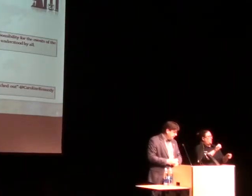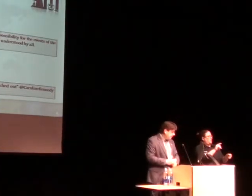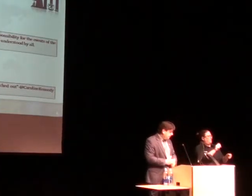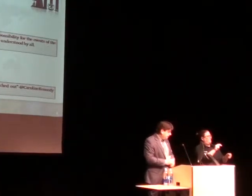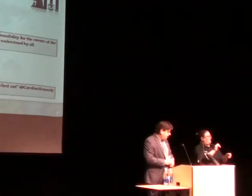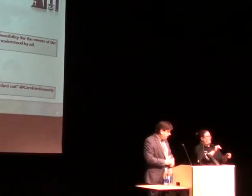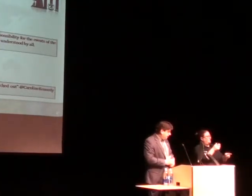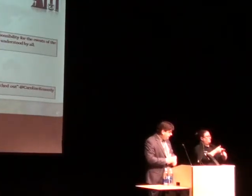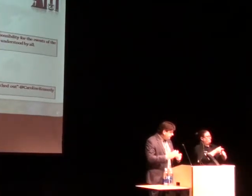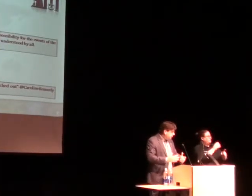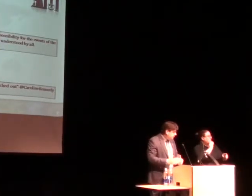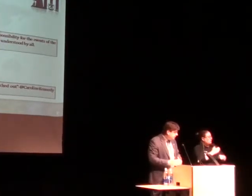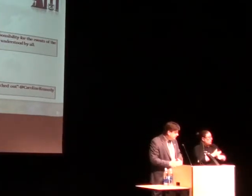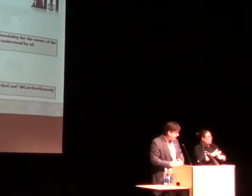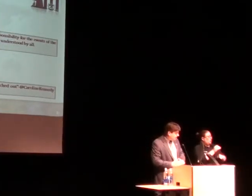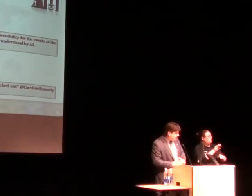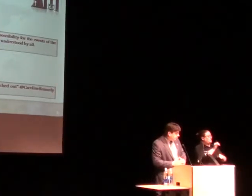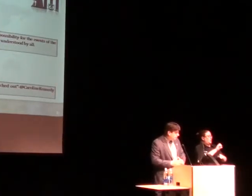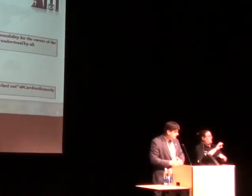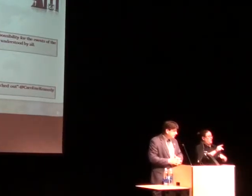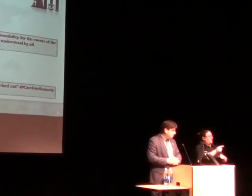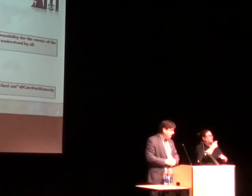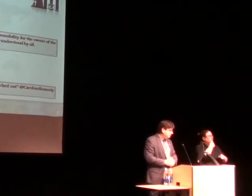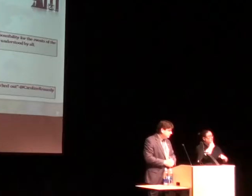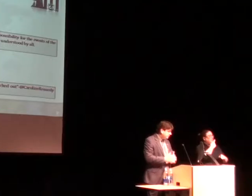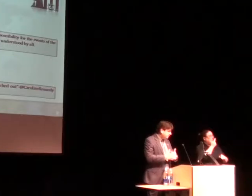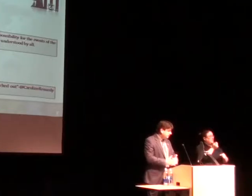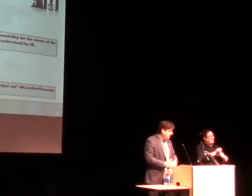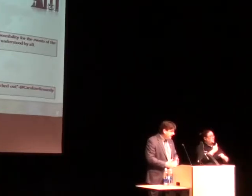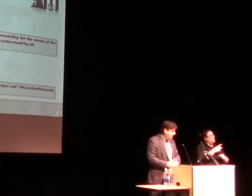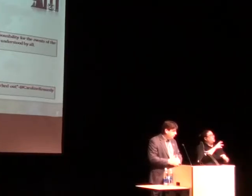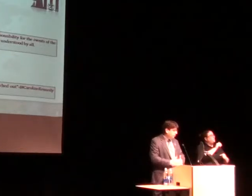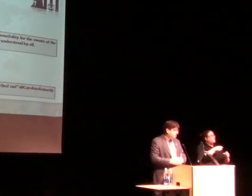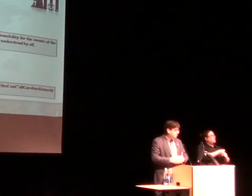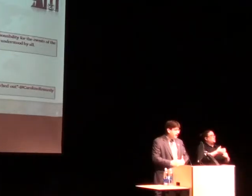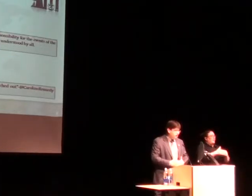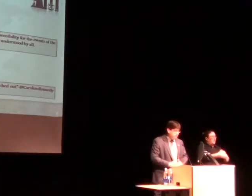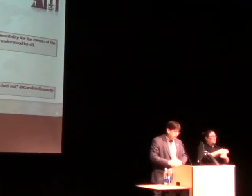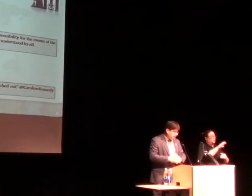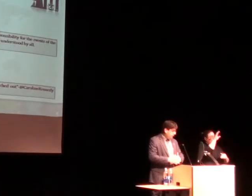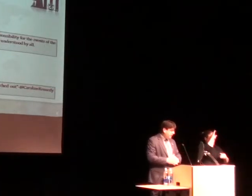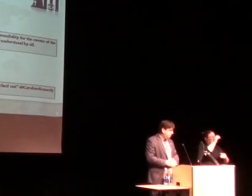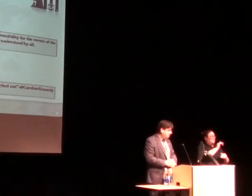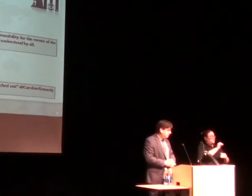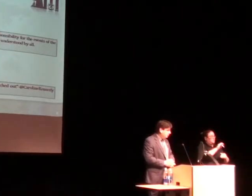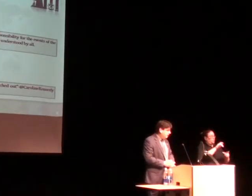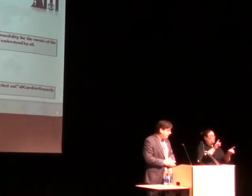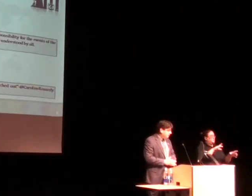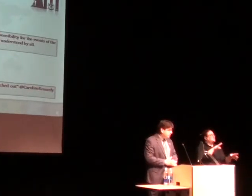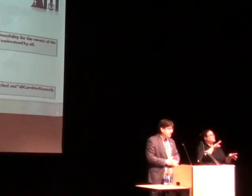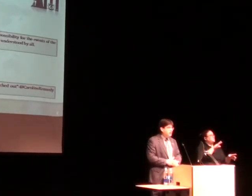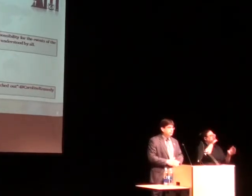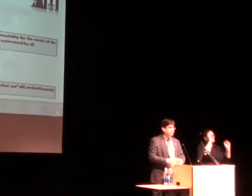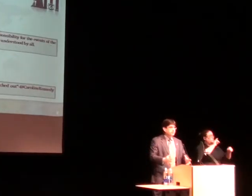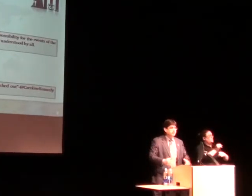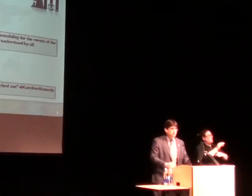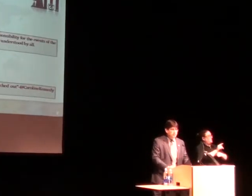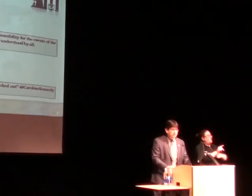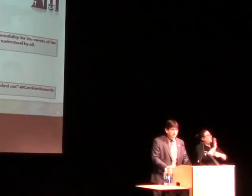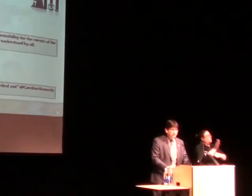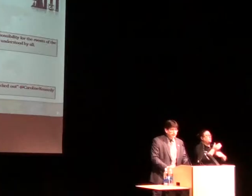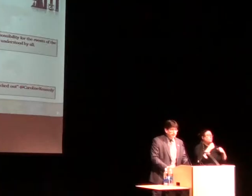said, 52 years after the Cuban Missile Crisis, President Kennedy will be proud of what President Obama had reached out